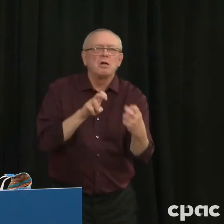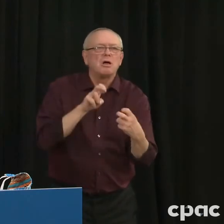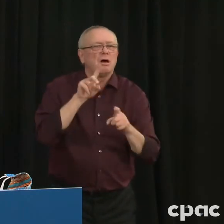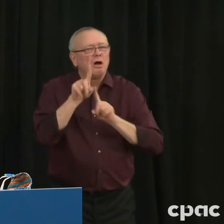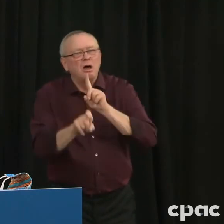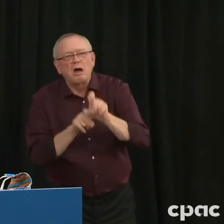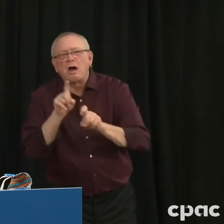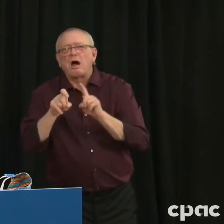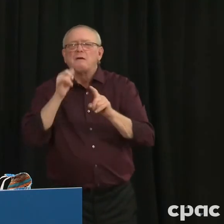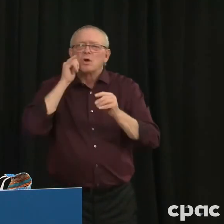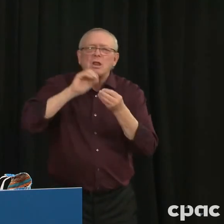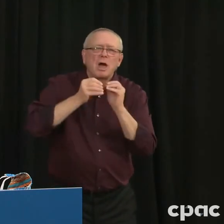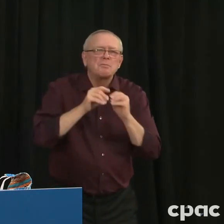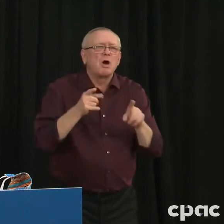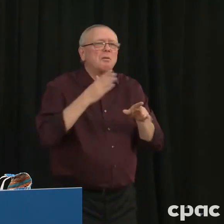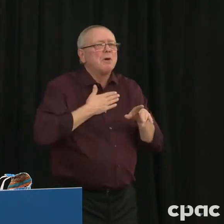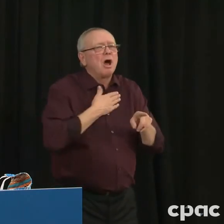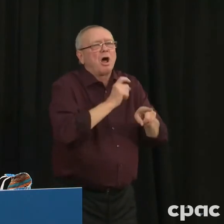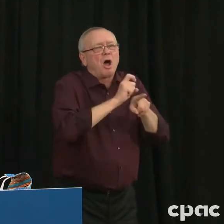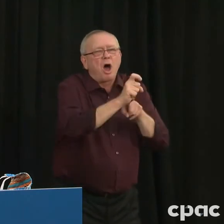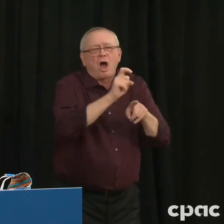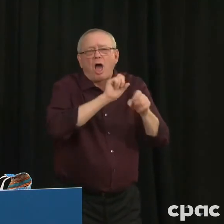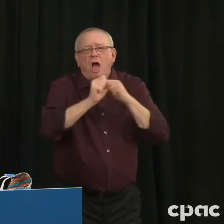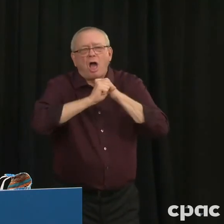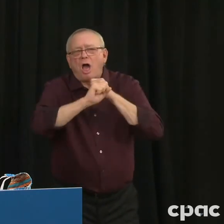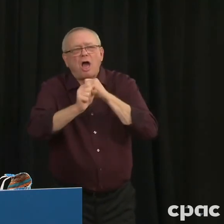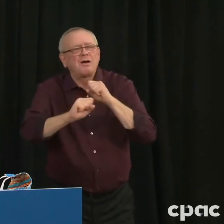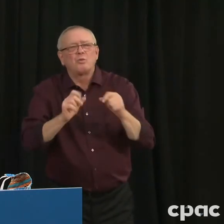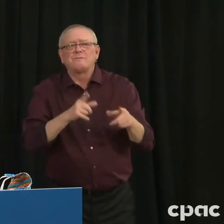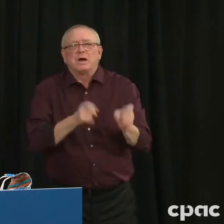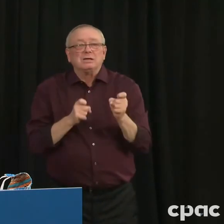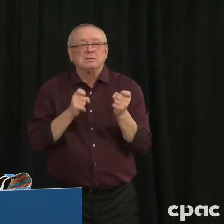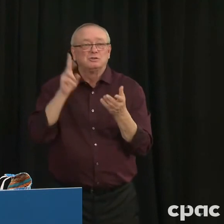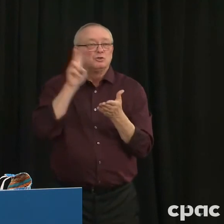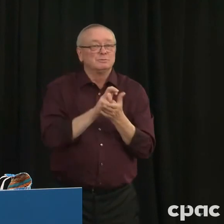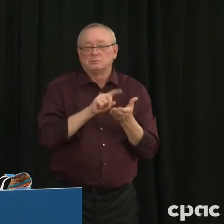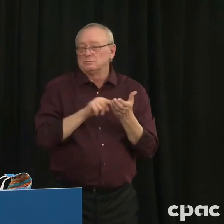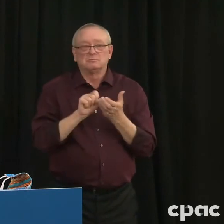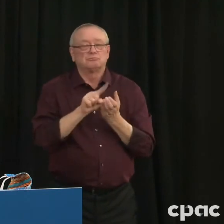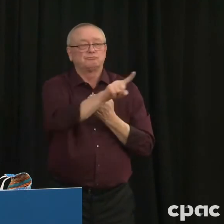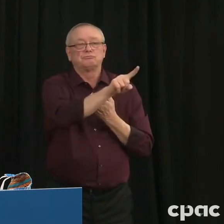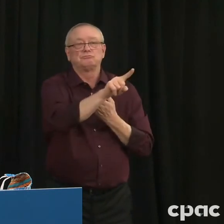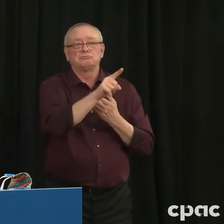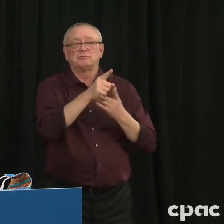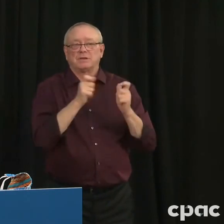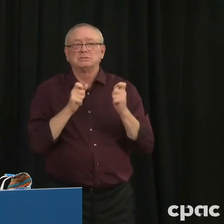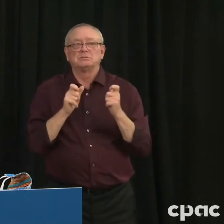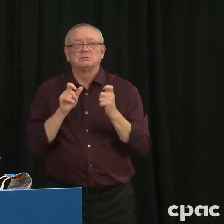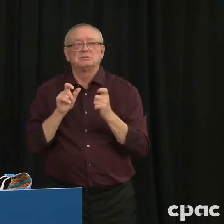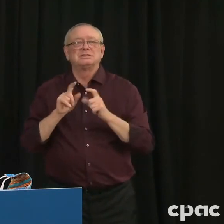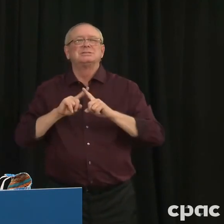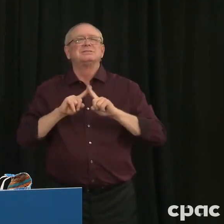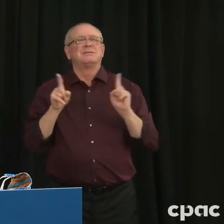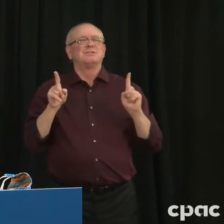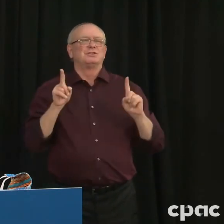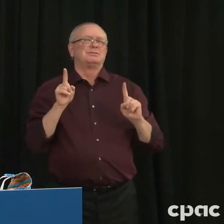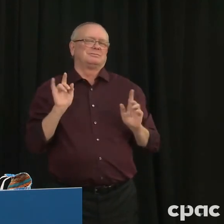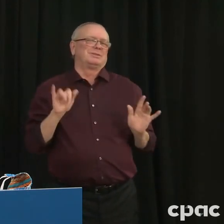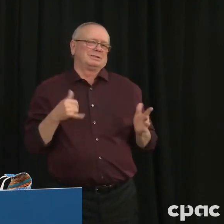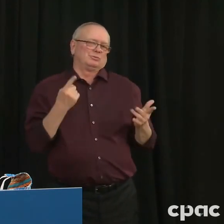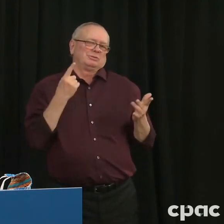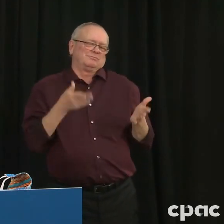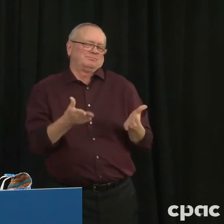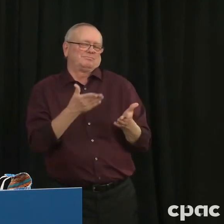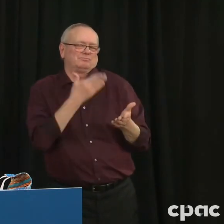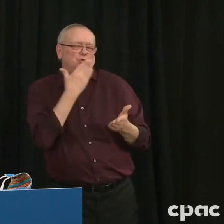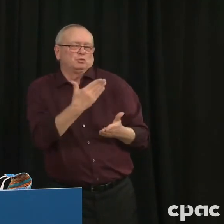work out who those contacts are. And that's the difference. So someone who does have the app, those contacts will be notified,